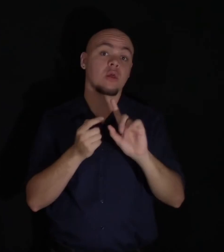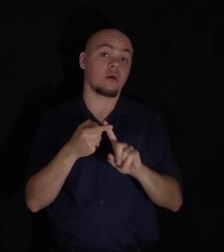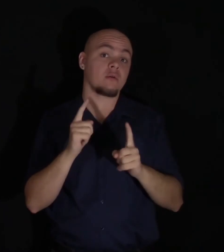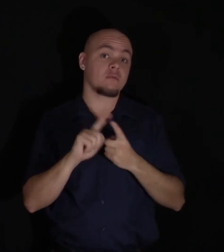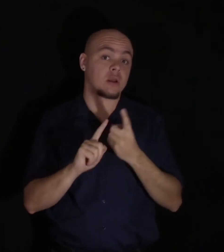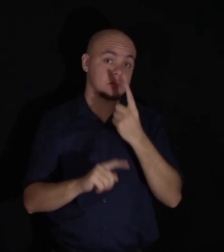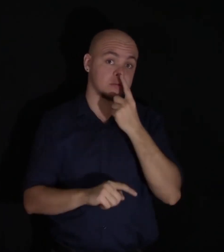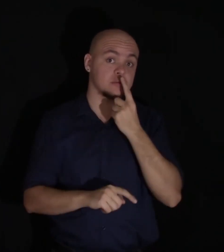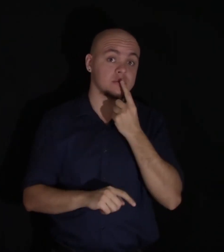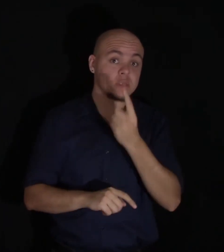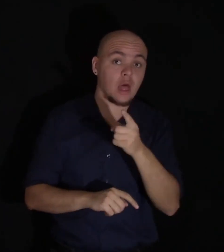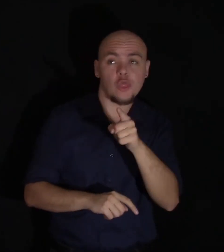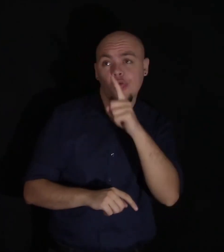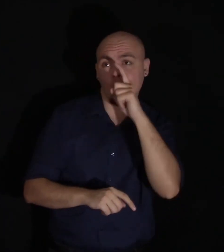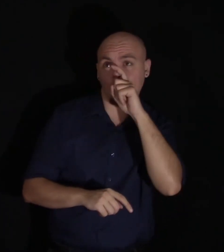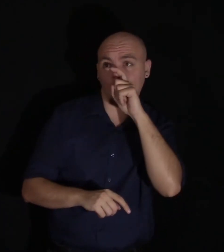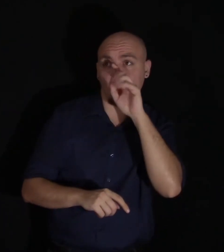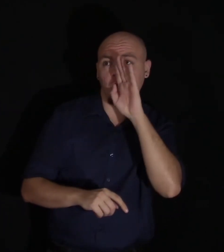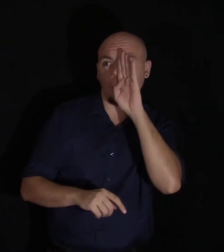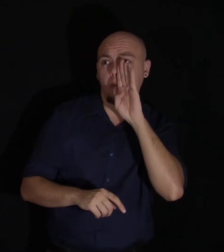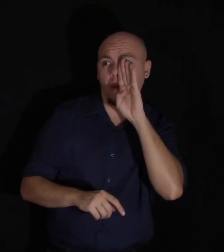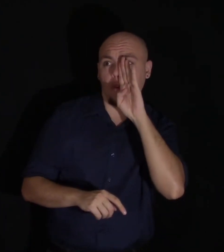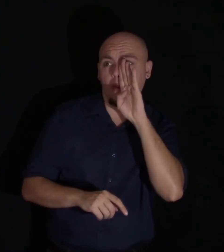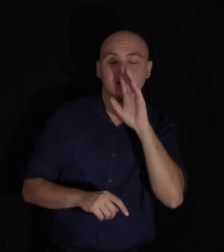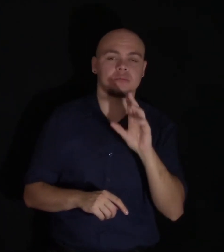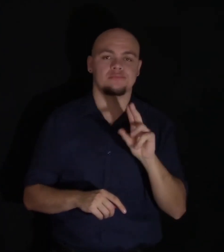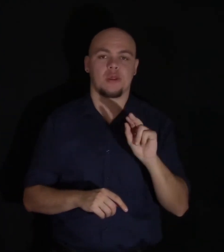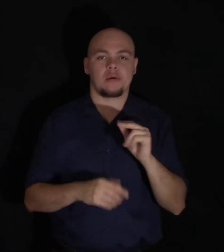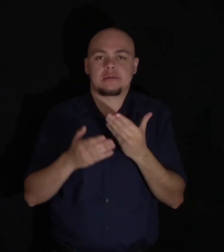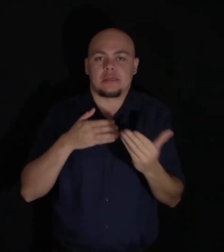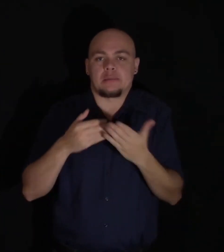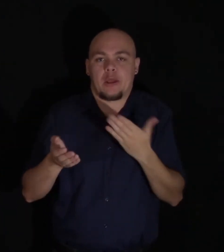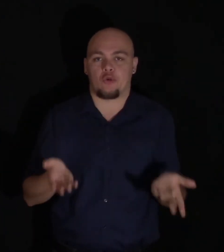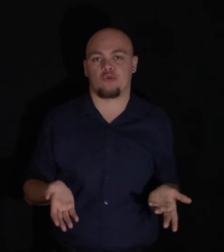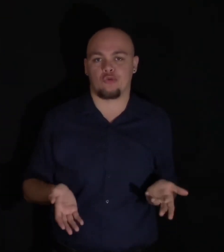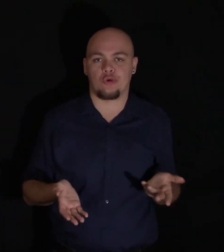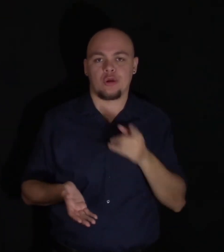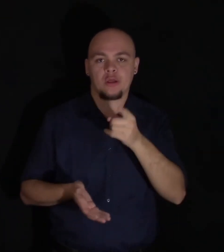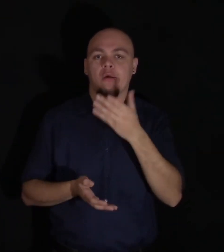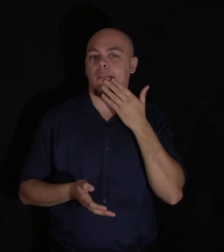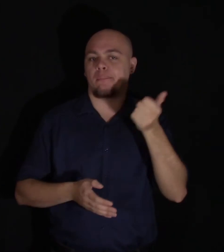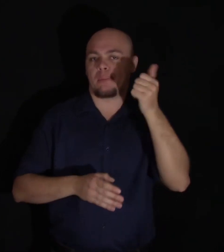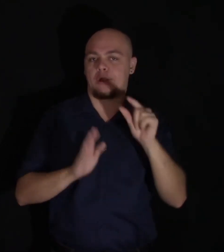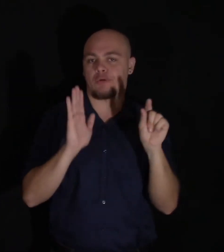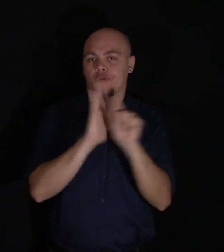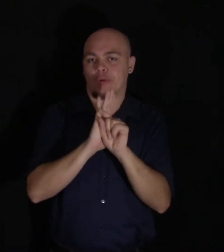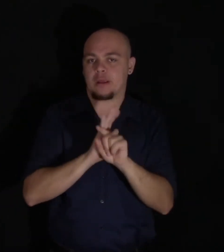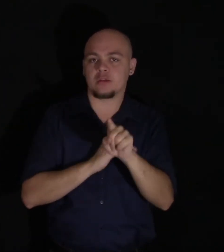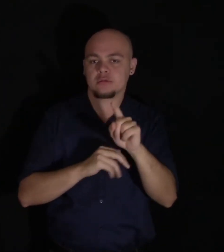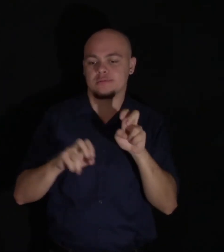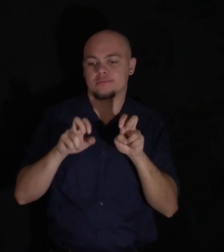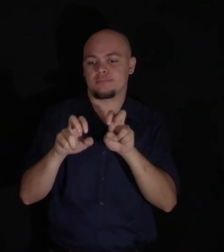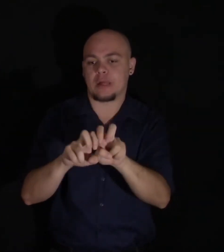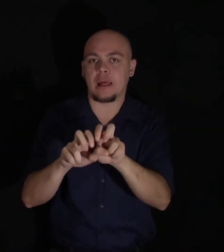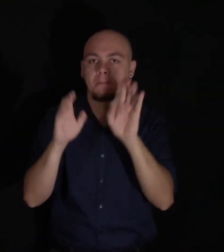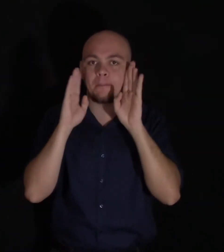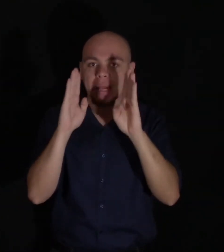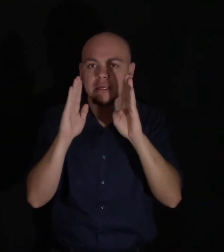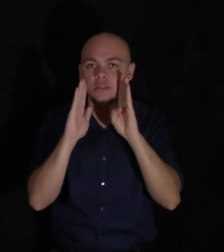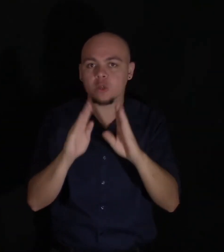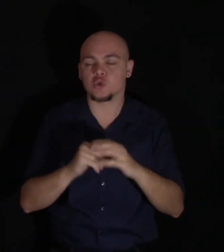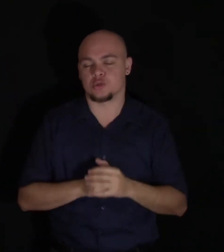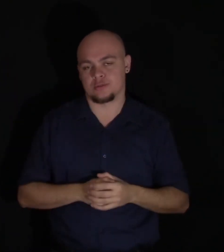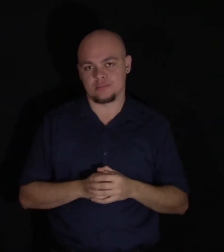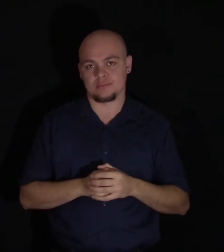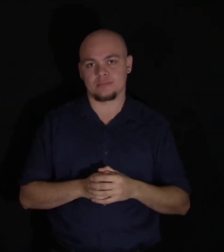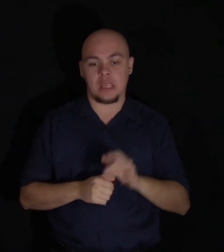a brown noser. So what? You're going to get the better grade. Sit up close so that you can pay attention. And anyway, we talked